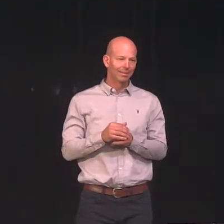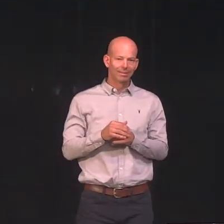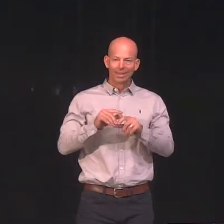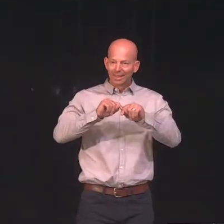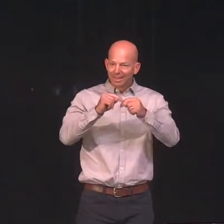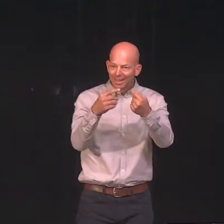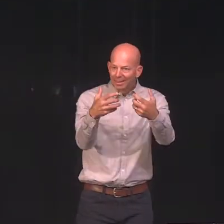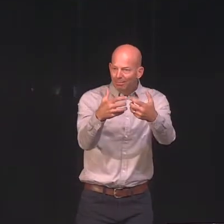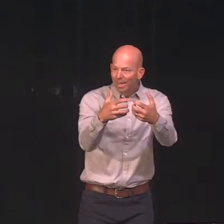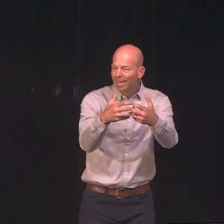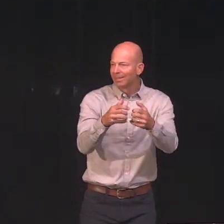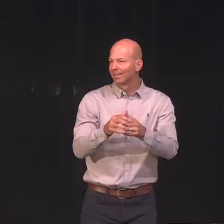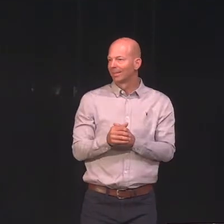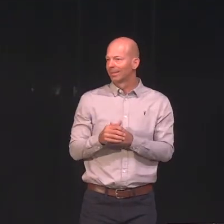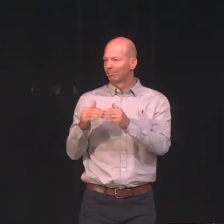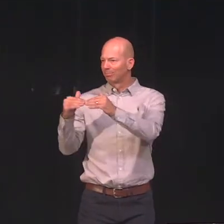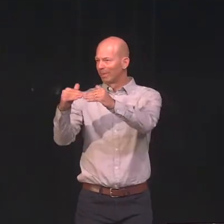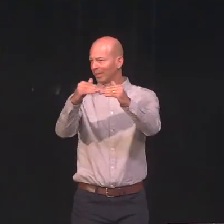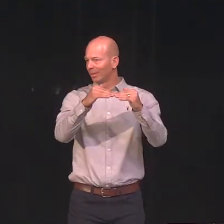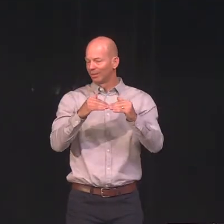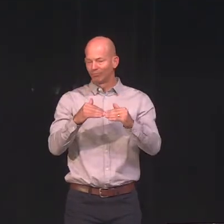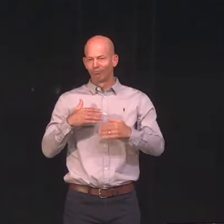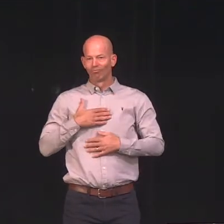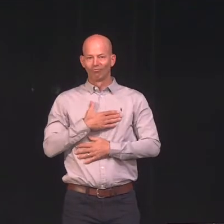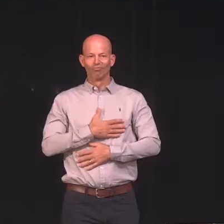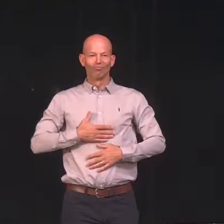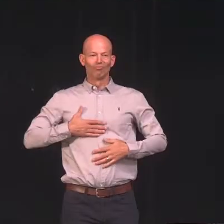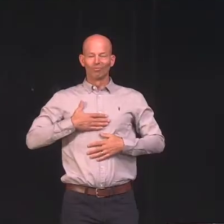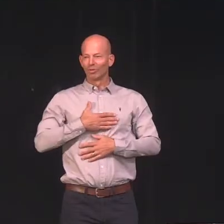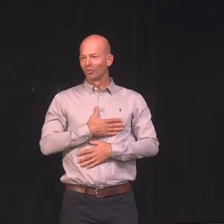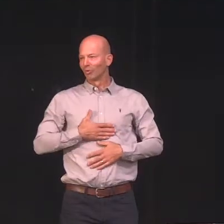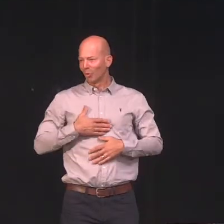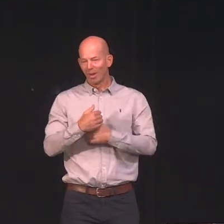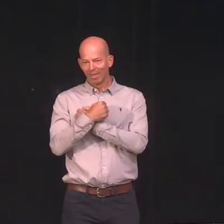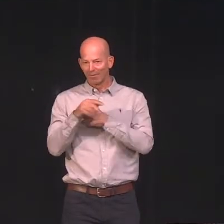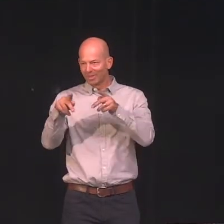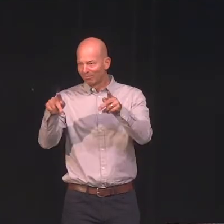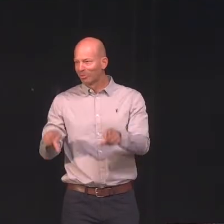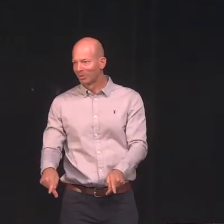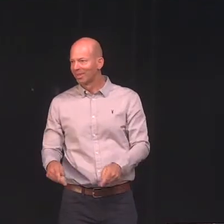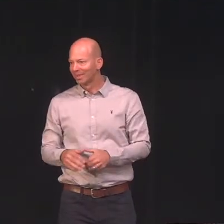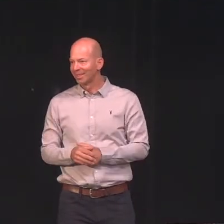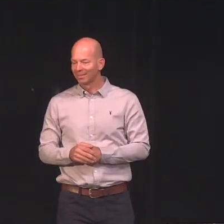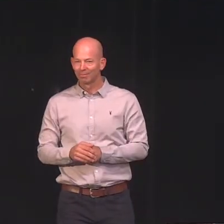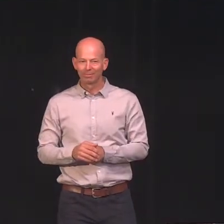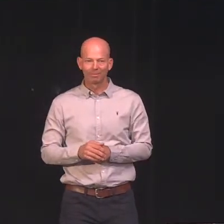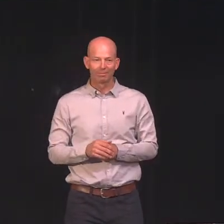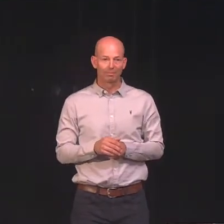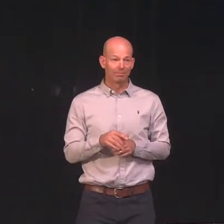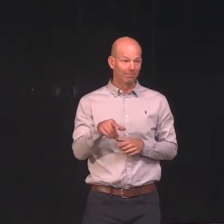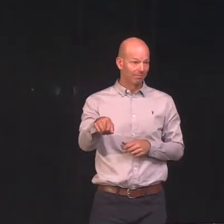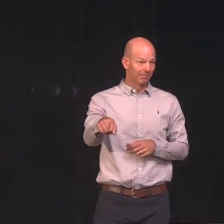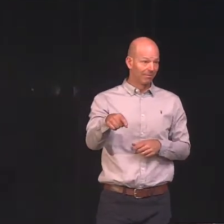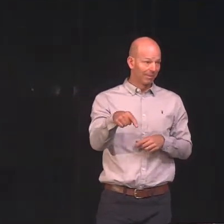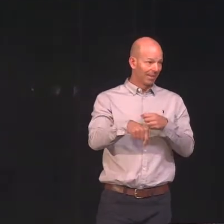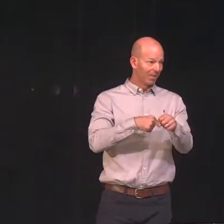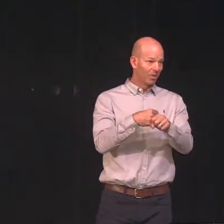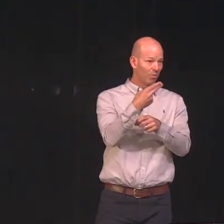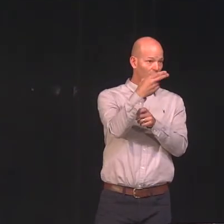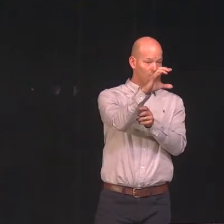staff, coaches, teammates, peers, all have had the pleasure of working with this